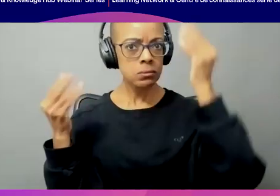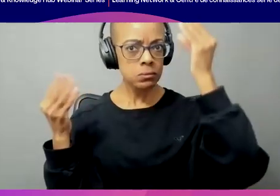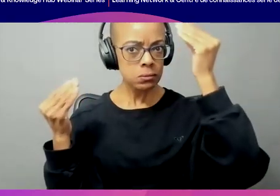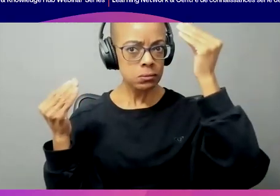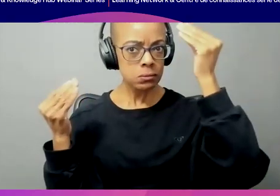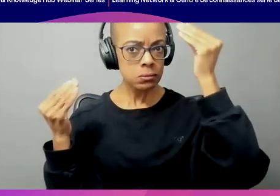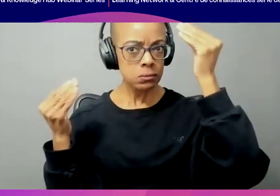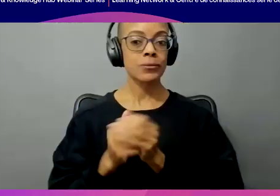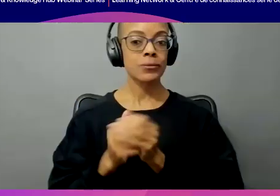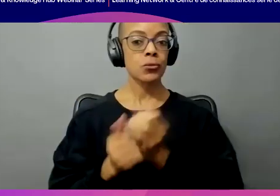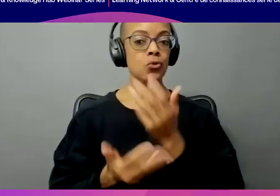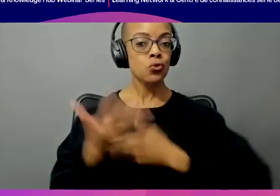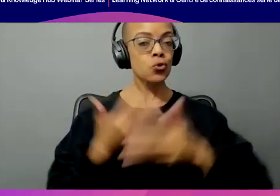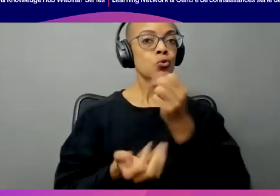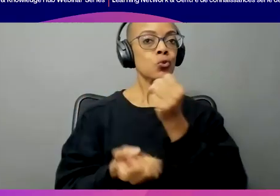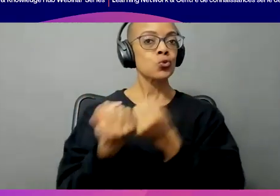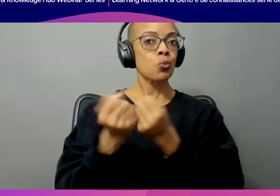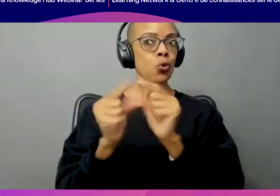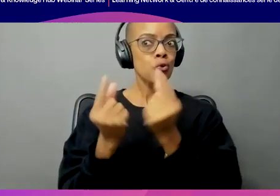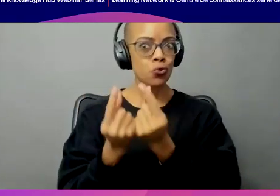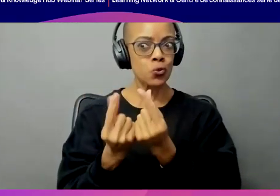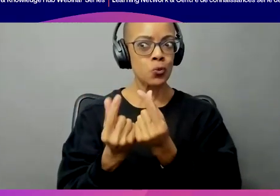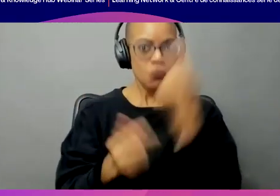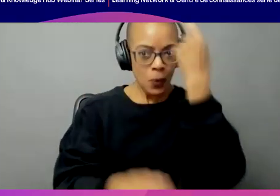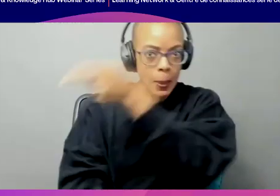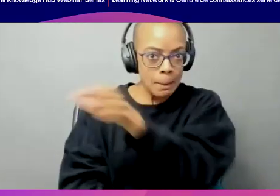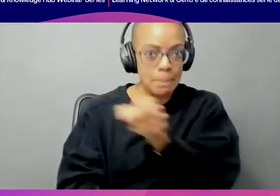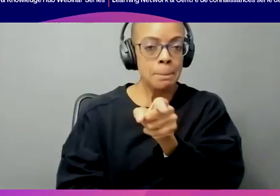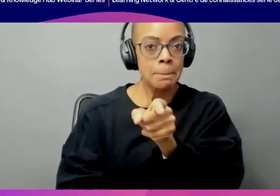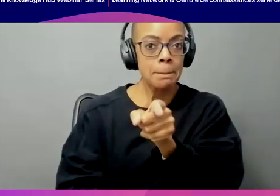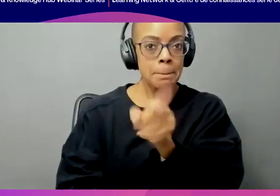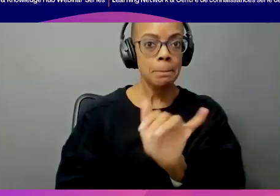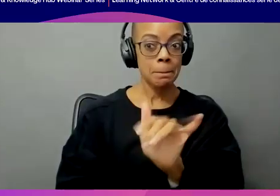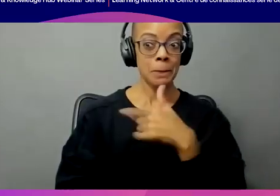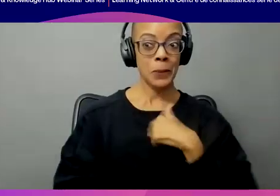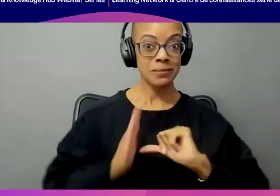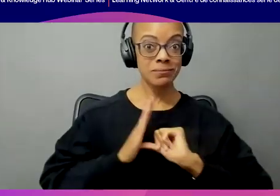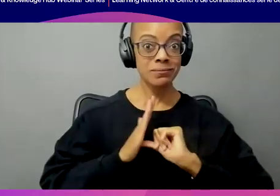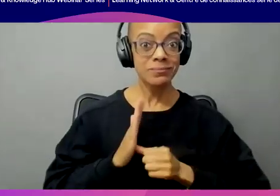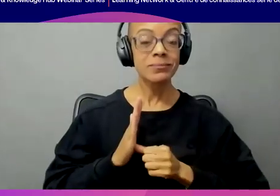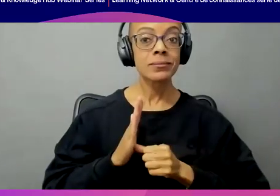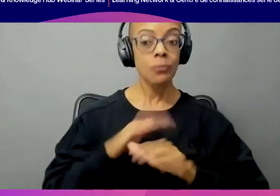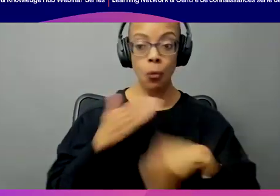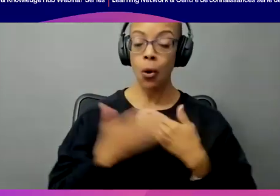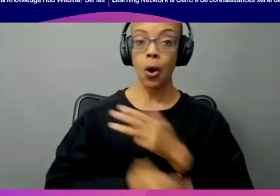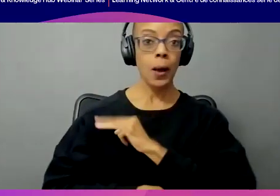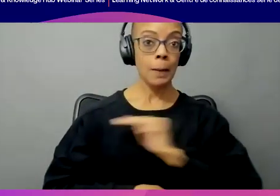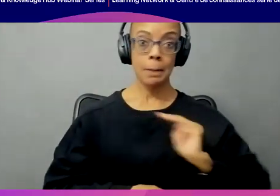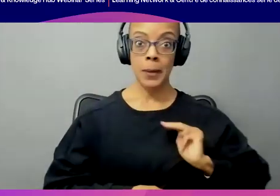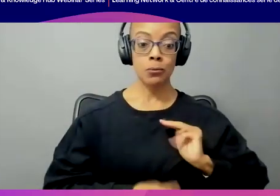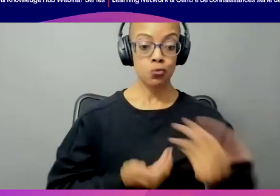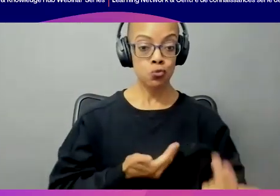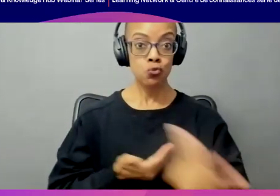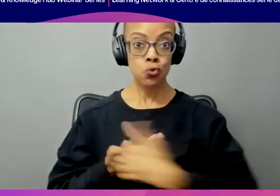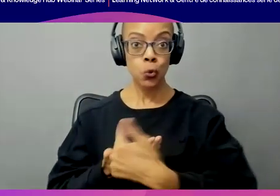social support group, we had to make it clear to each of the members who joined the